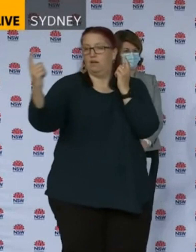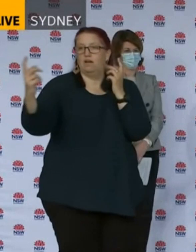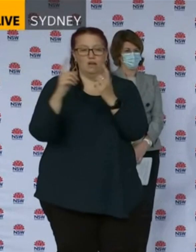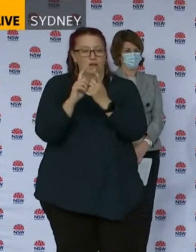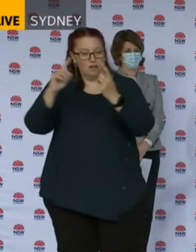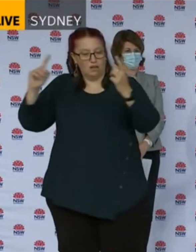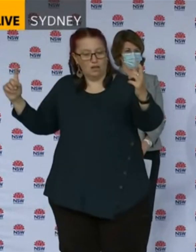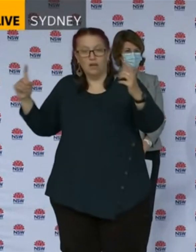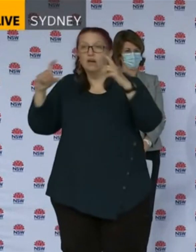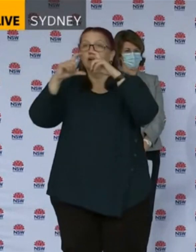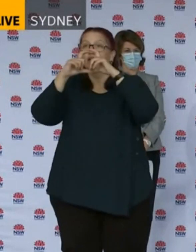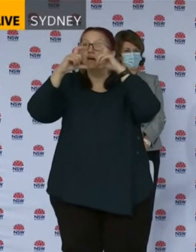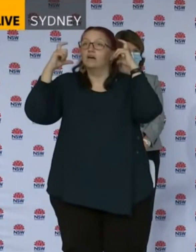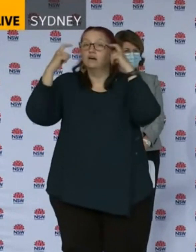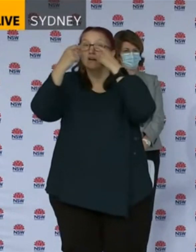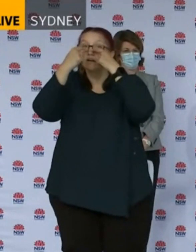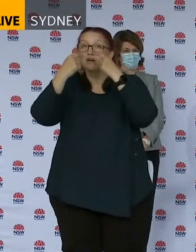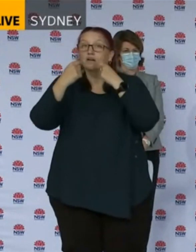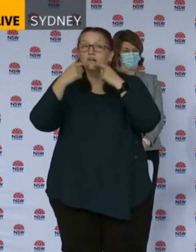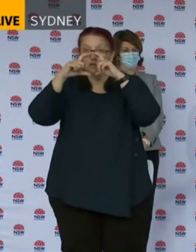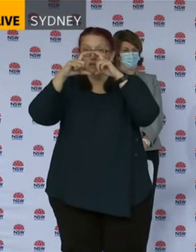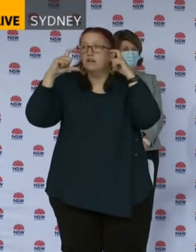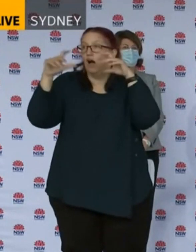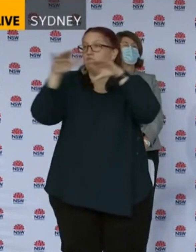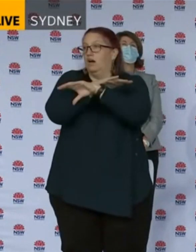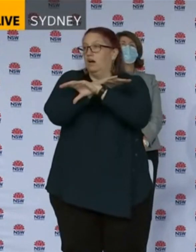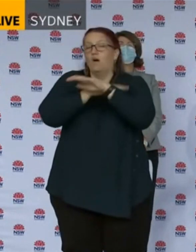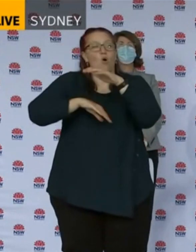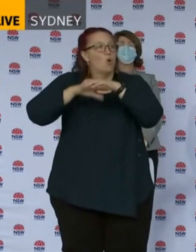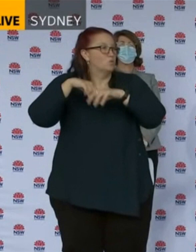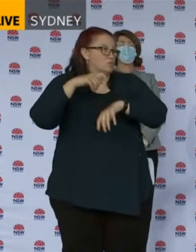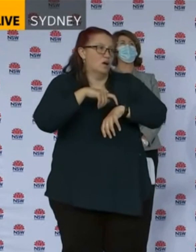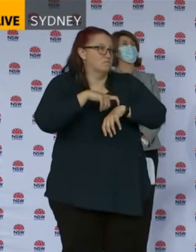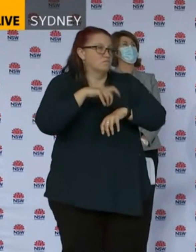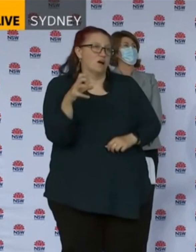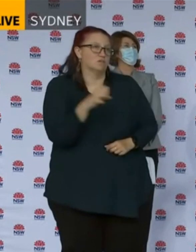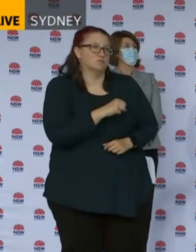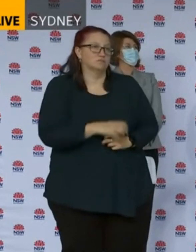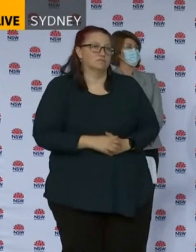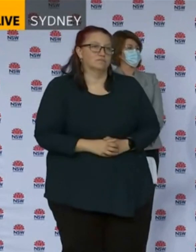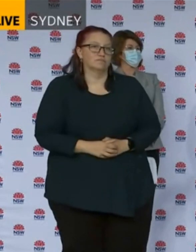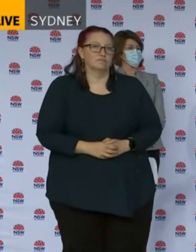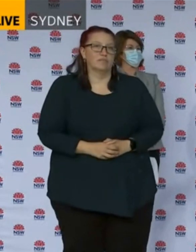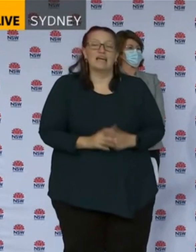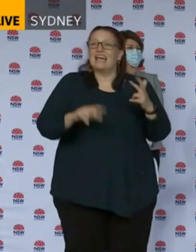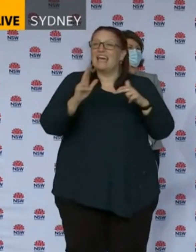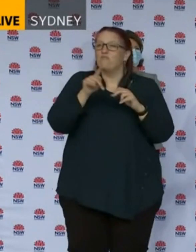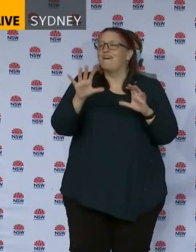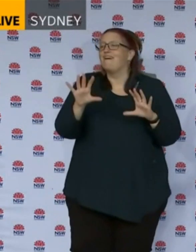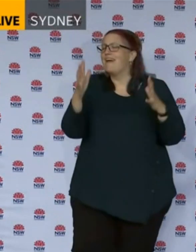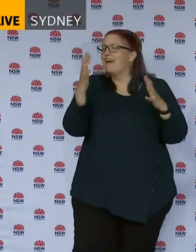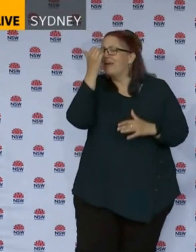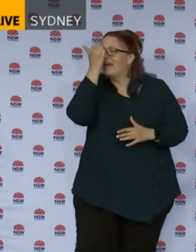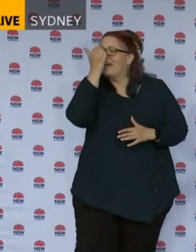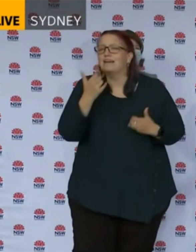your mask over your nose and mouth at all times, and please do not go out and about if you've